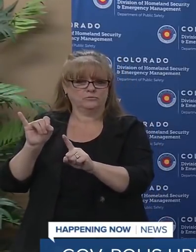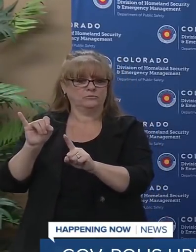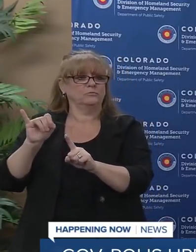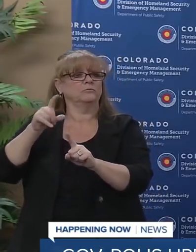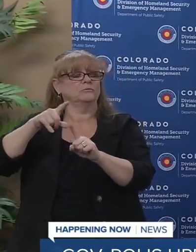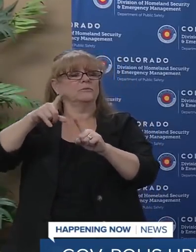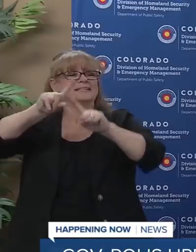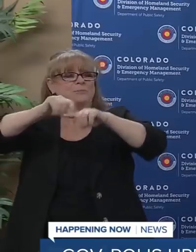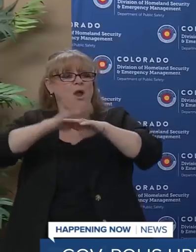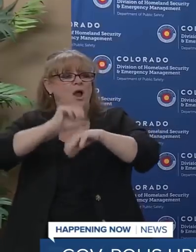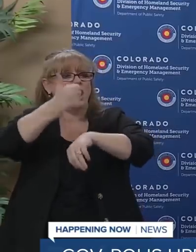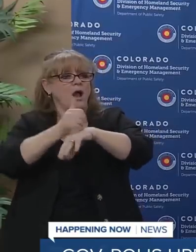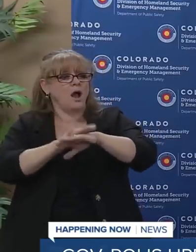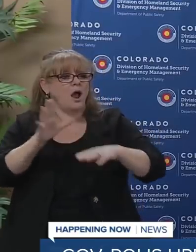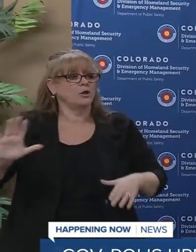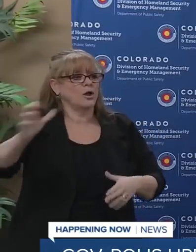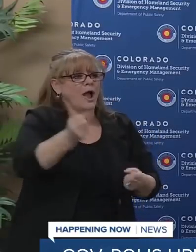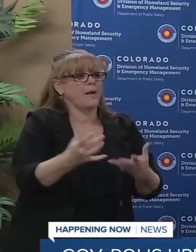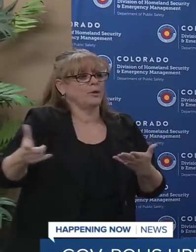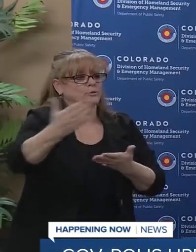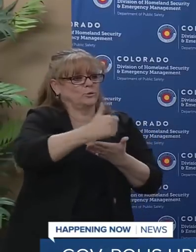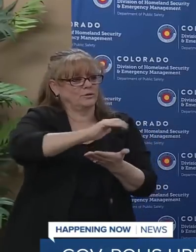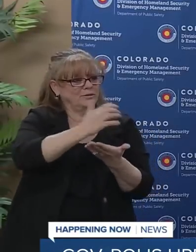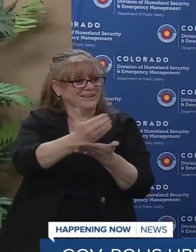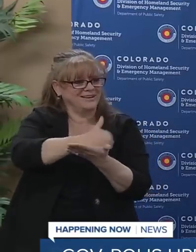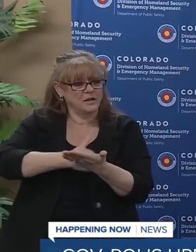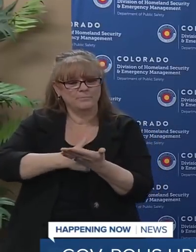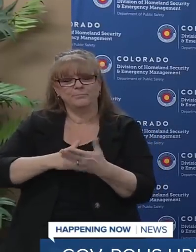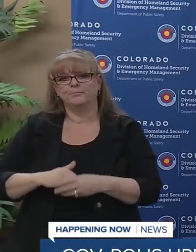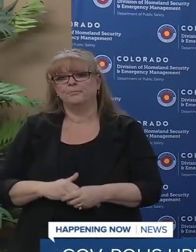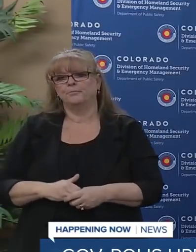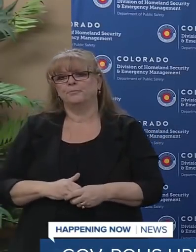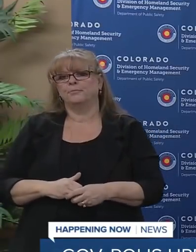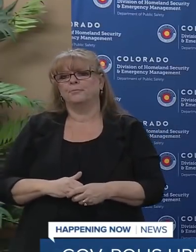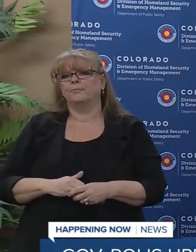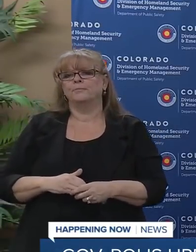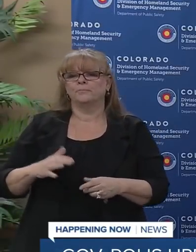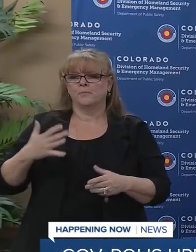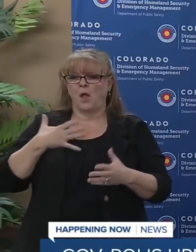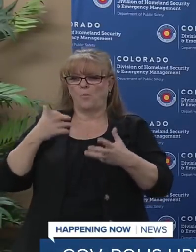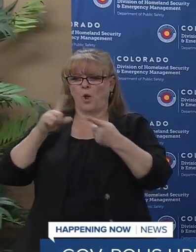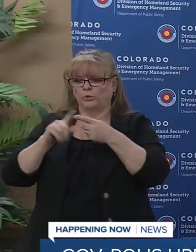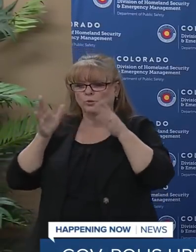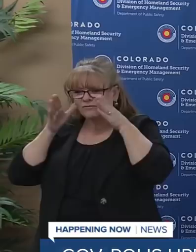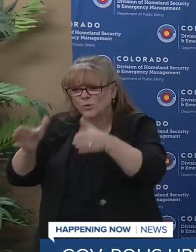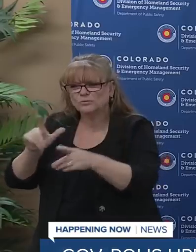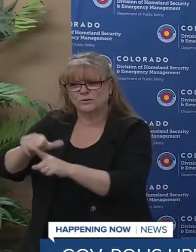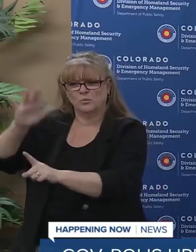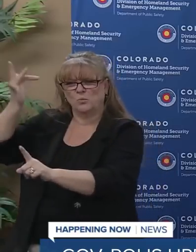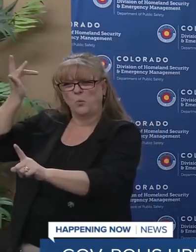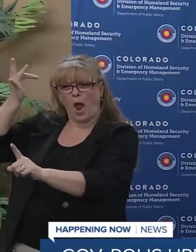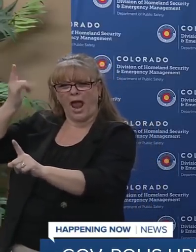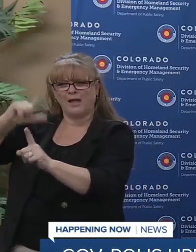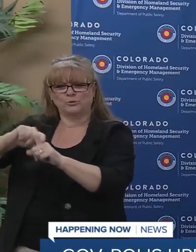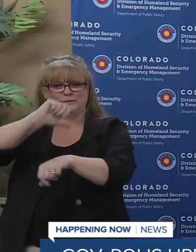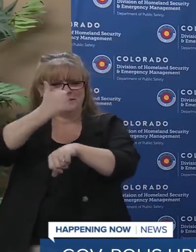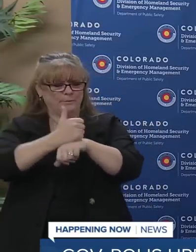we're doing all this. I mean, these types of actions are really bringing us together as a state, as a country, as the